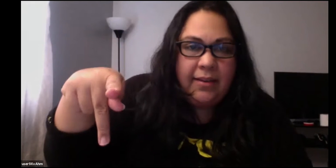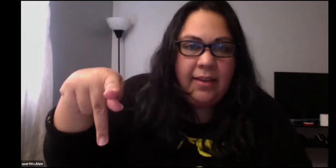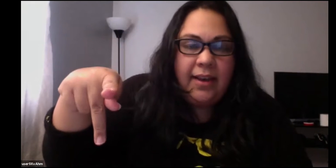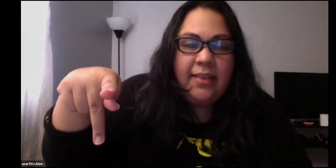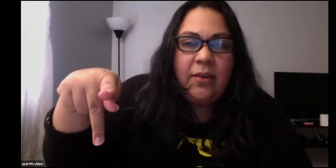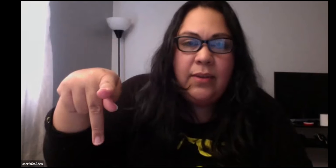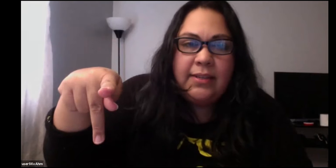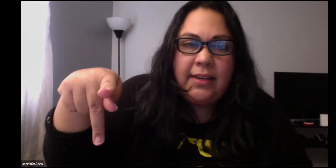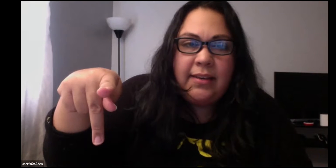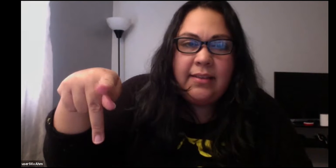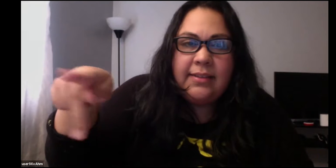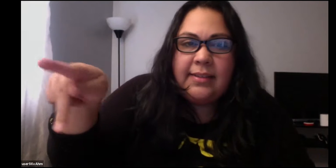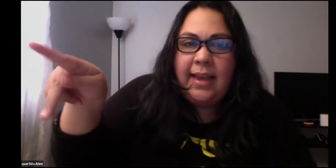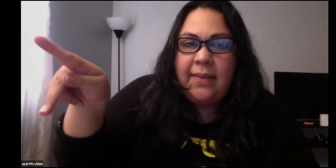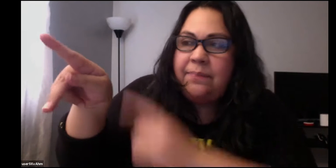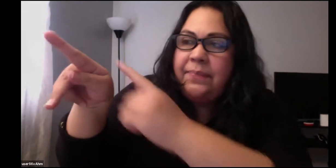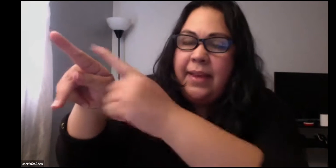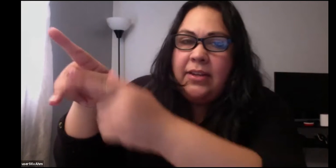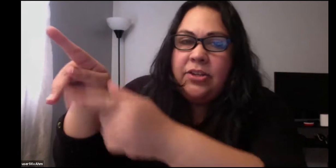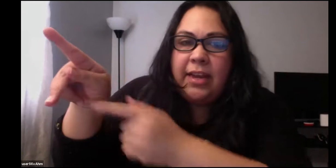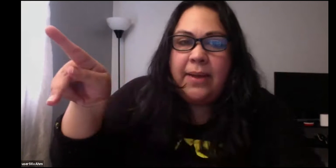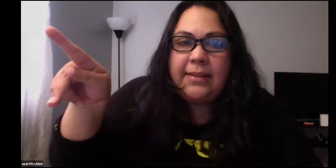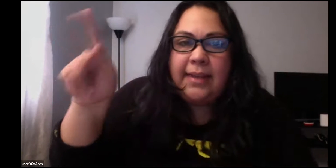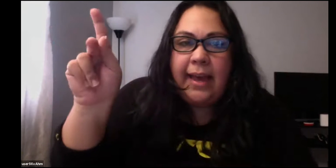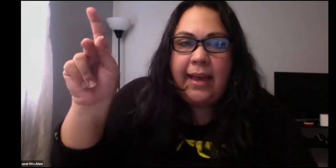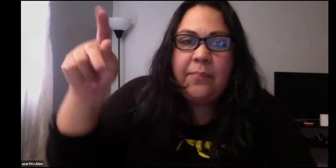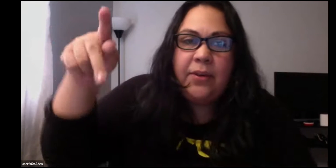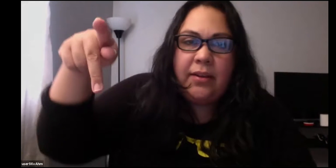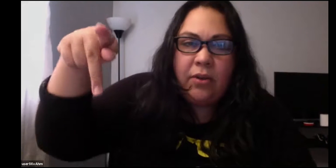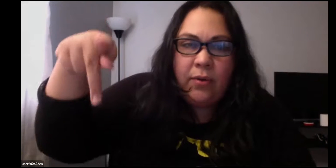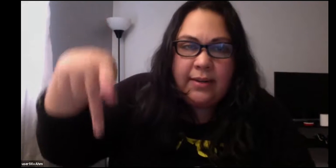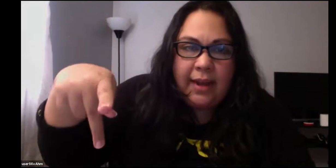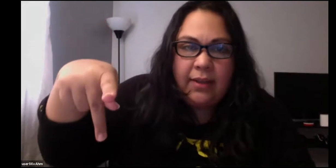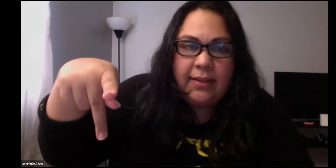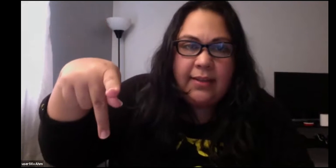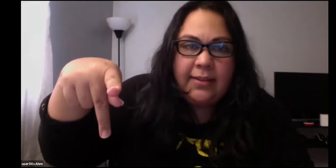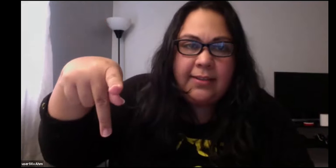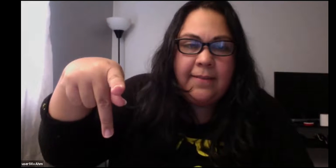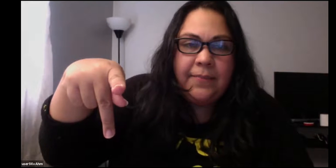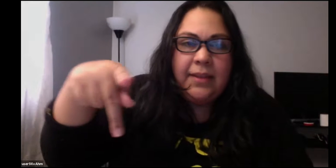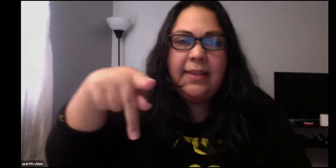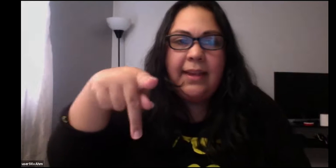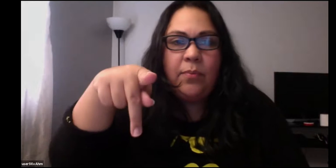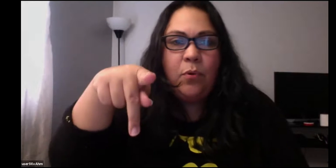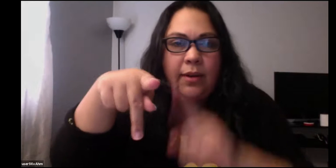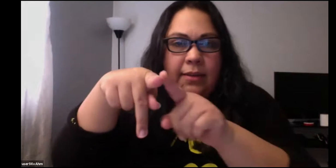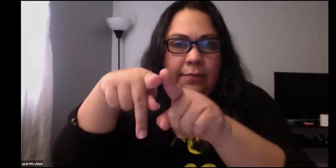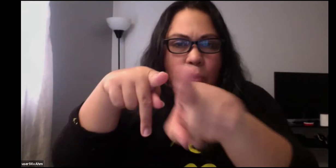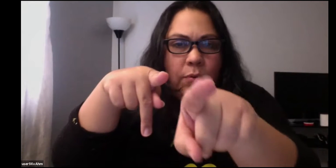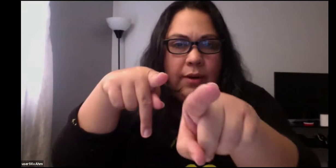And there we see the same hand shape as K, but going down like this. It's like you're pointing forward instead